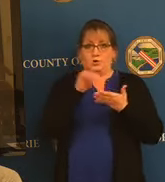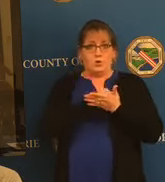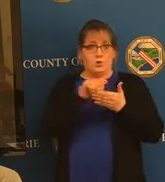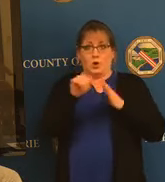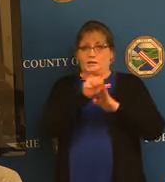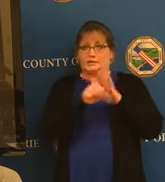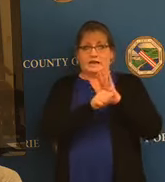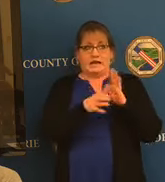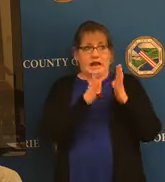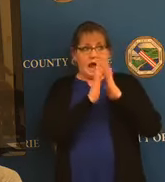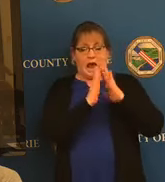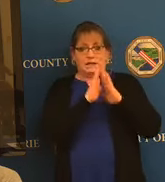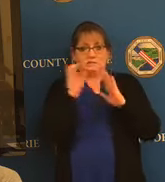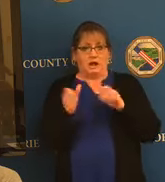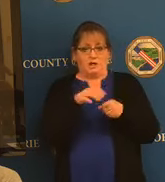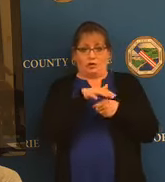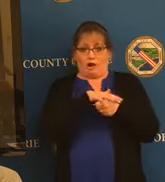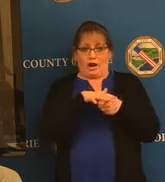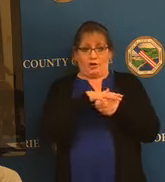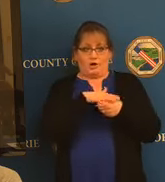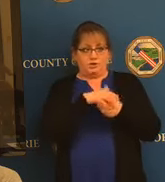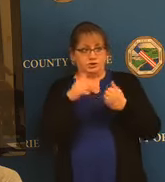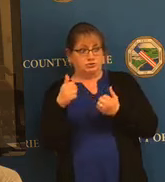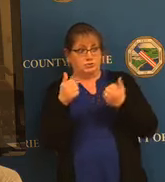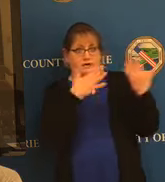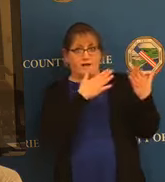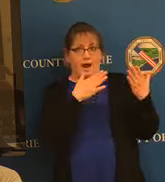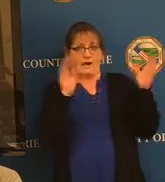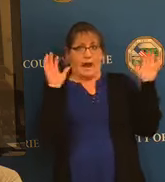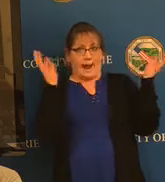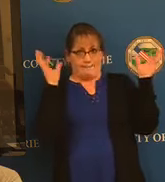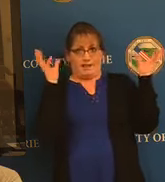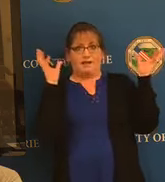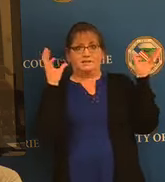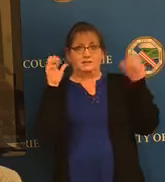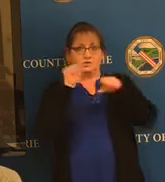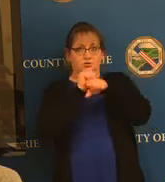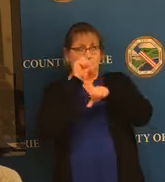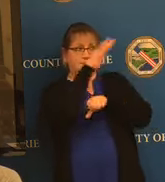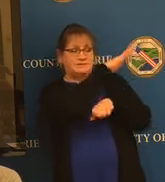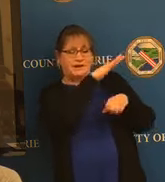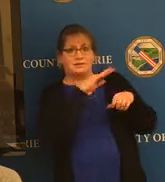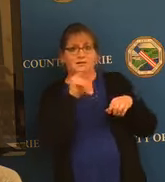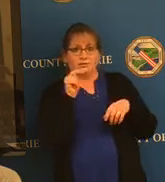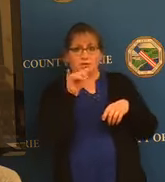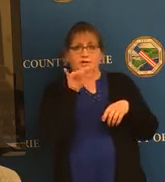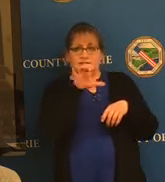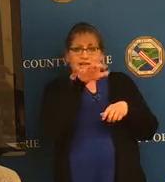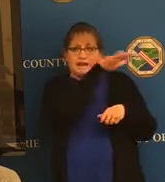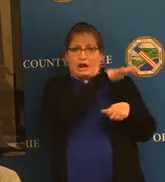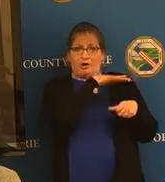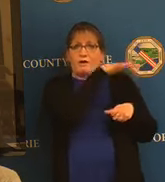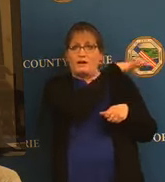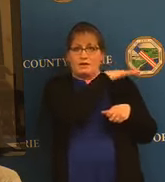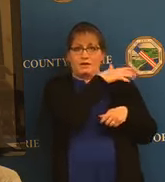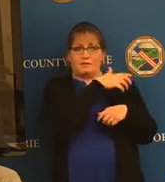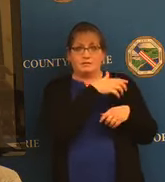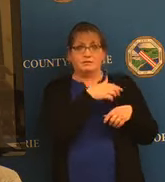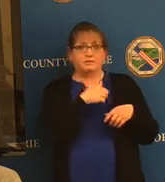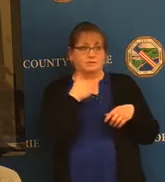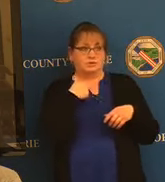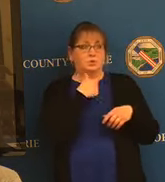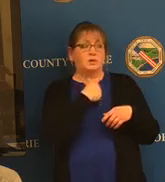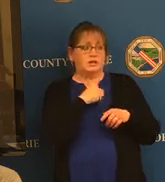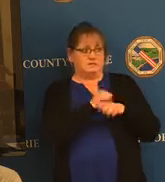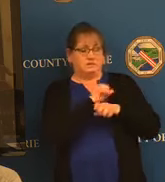areas of the state to provide ambulances to send downstate. And we got word of that, and we've sent a